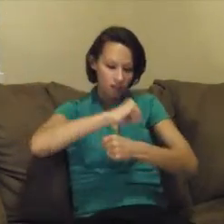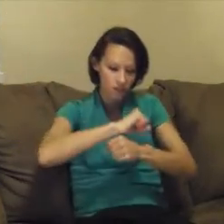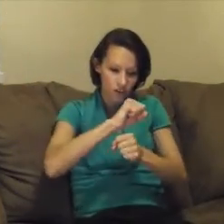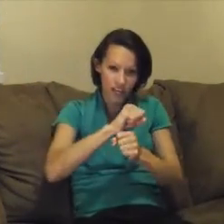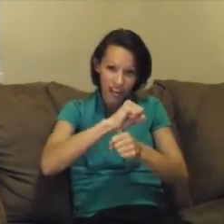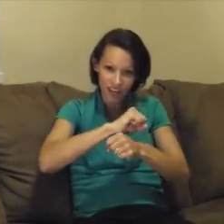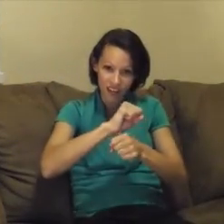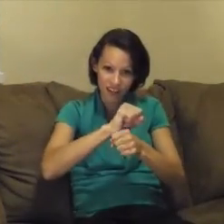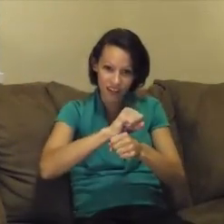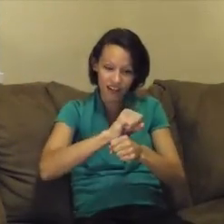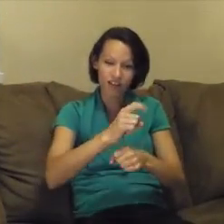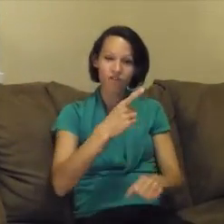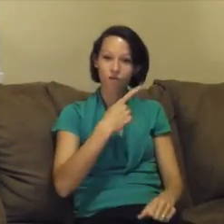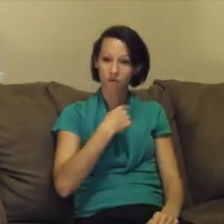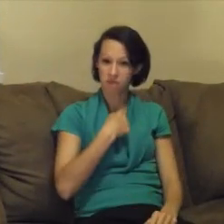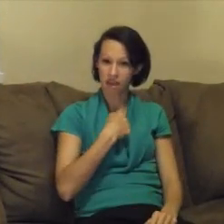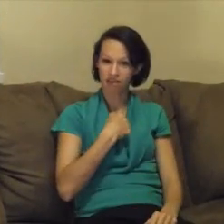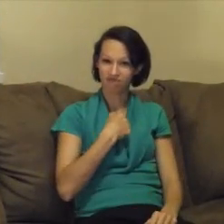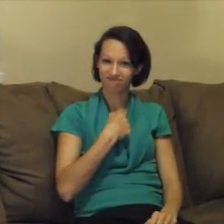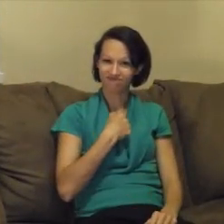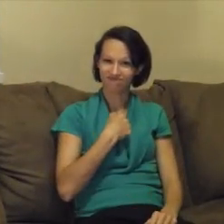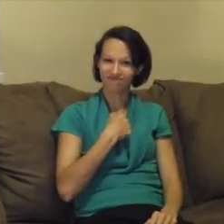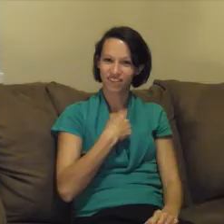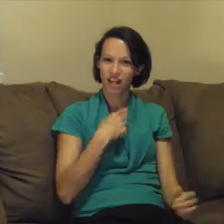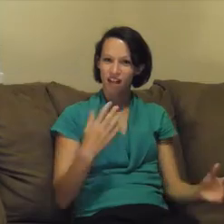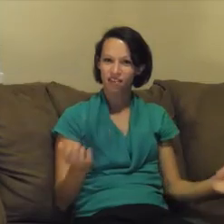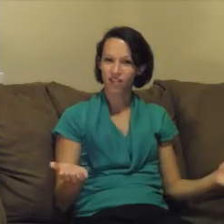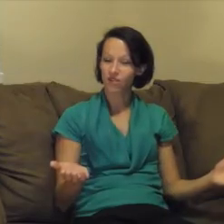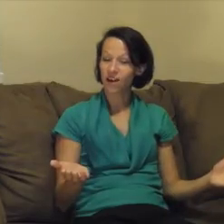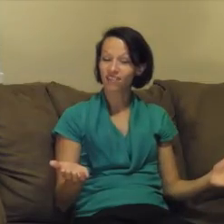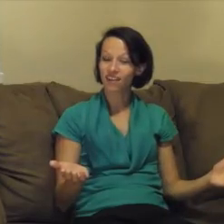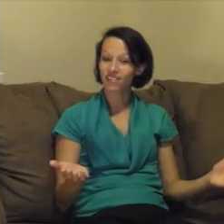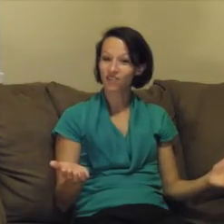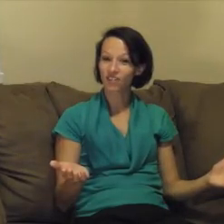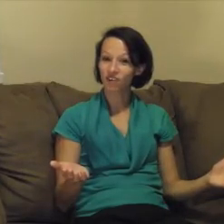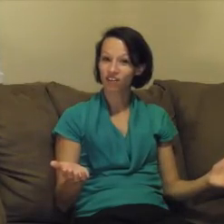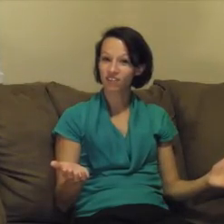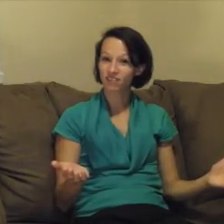created for me. That's great. That's the first verse.